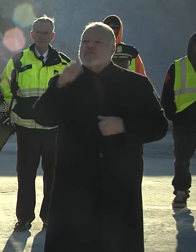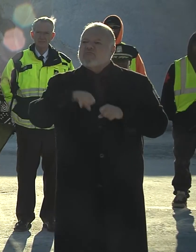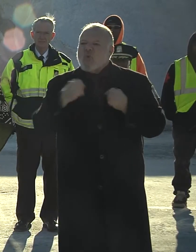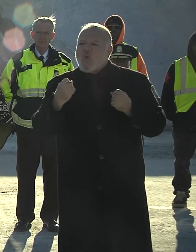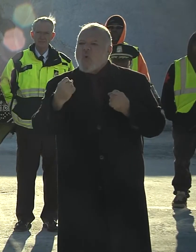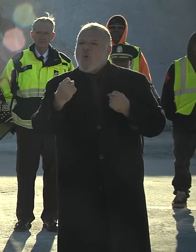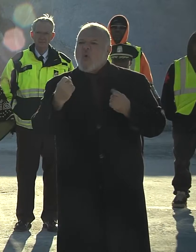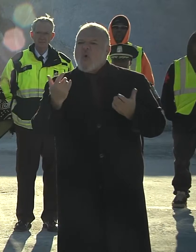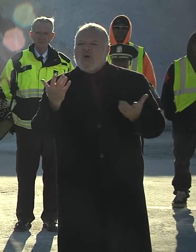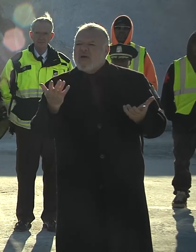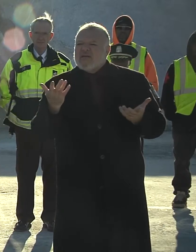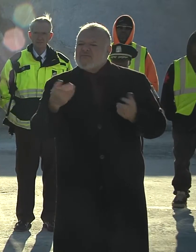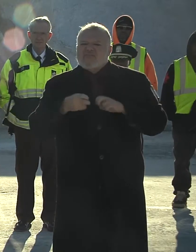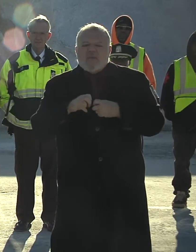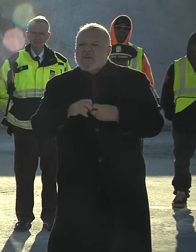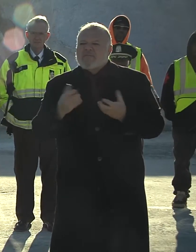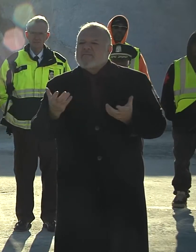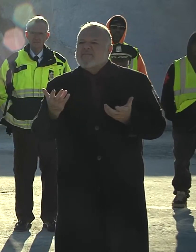winds, or